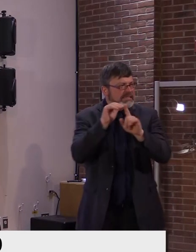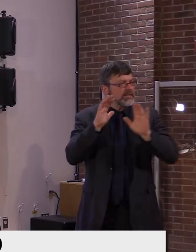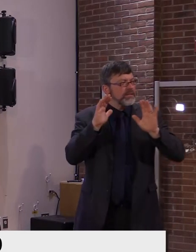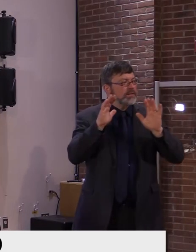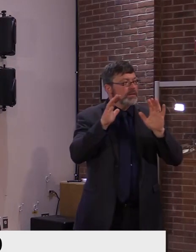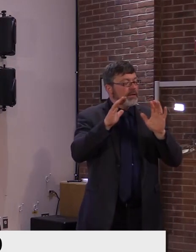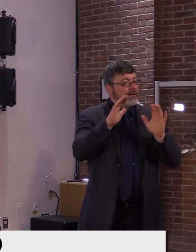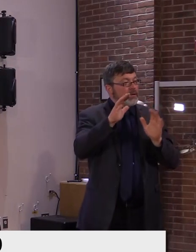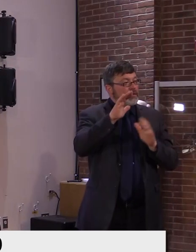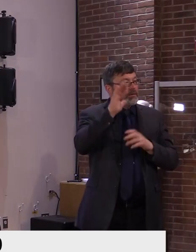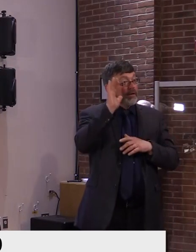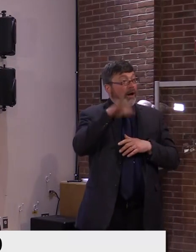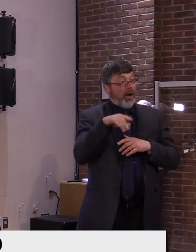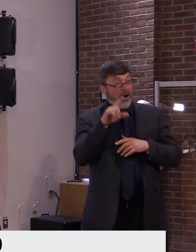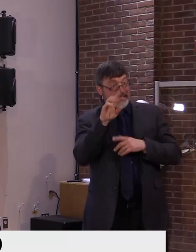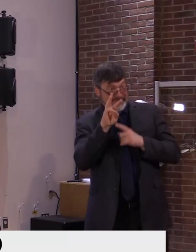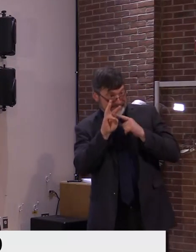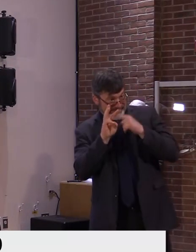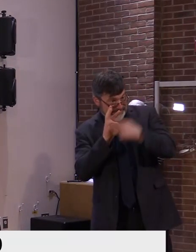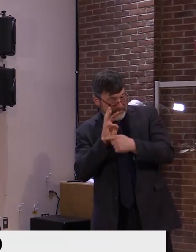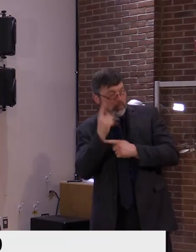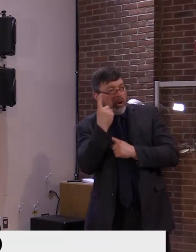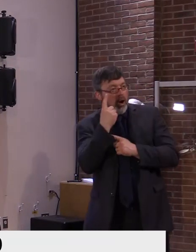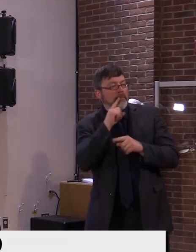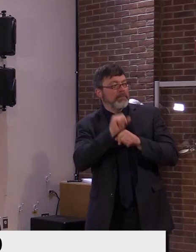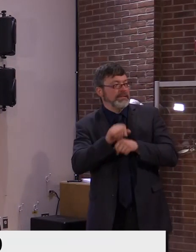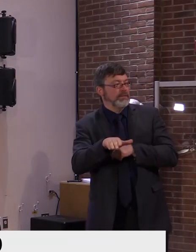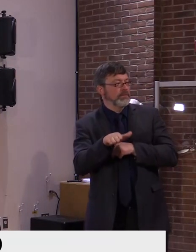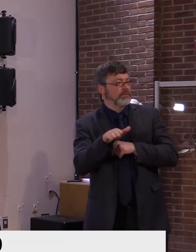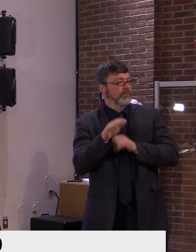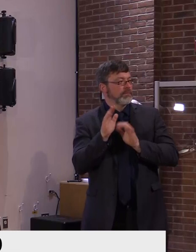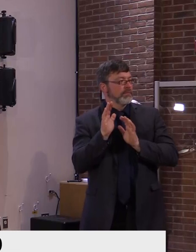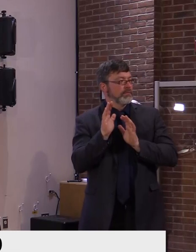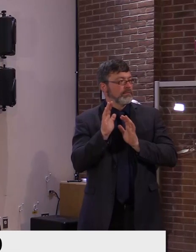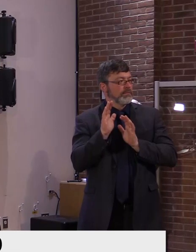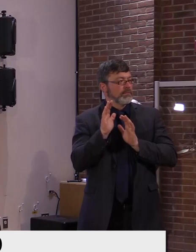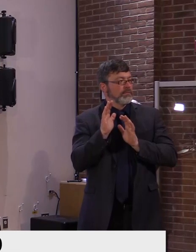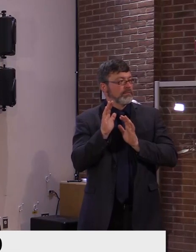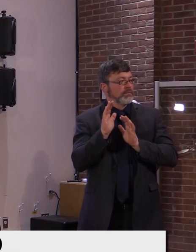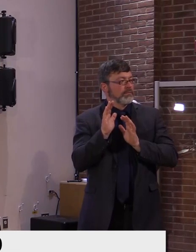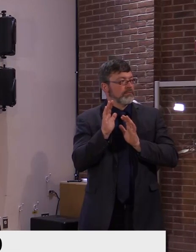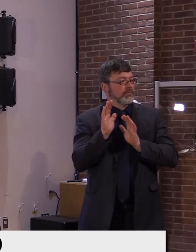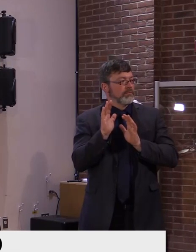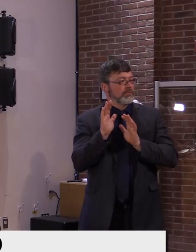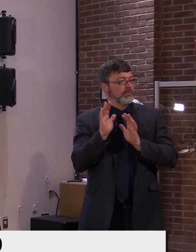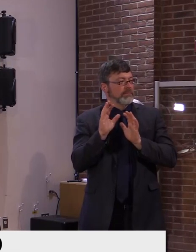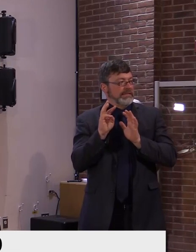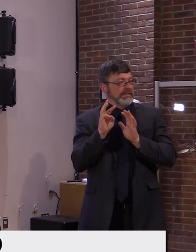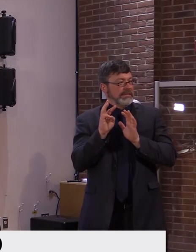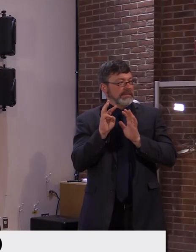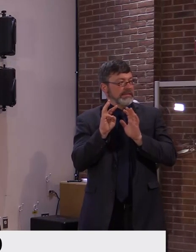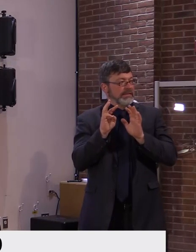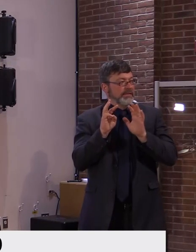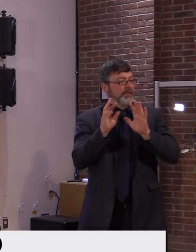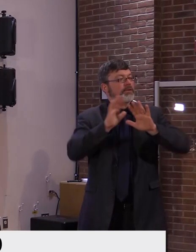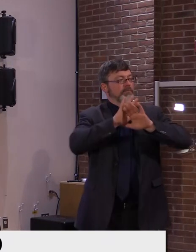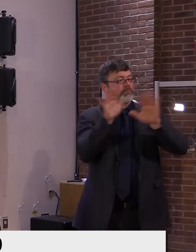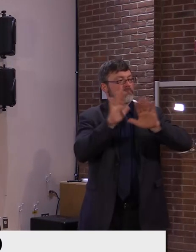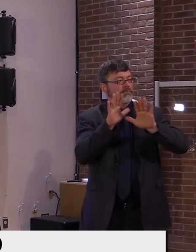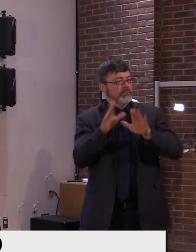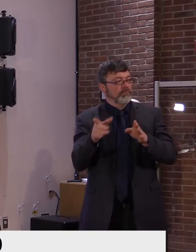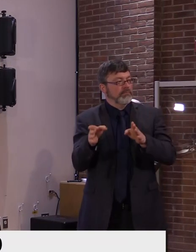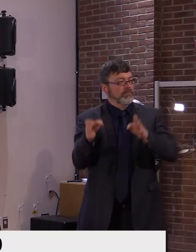The individuals who have had this, the 6 cases, are being analyzed very closely, and that's one of the reasons for the